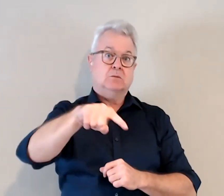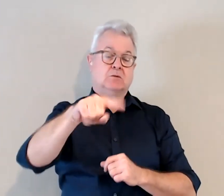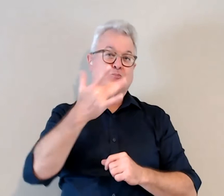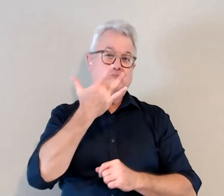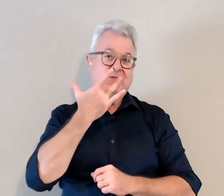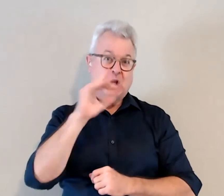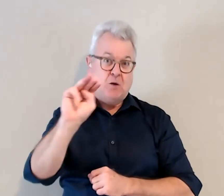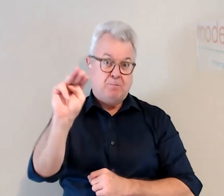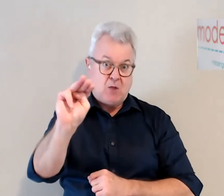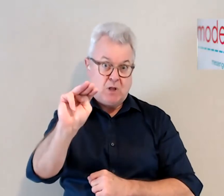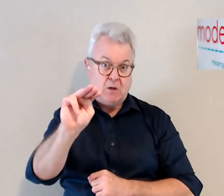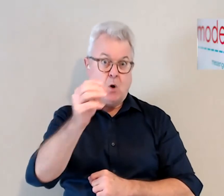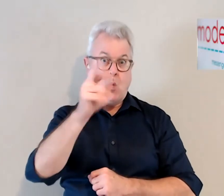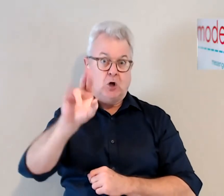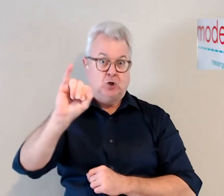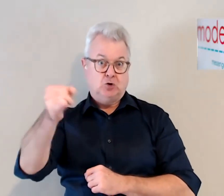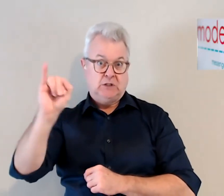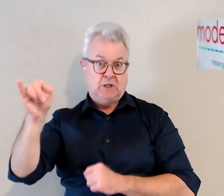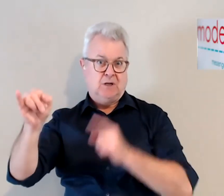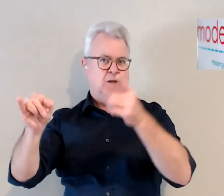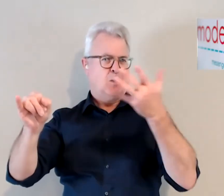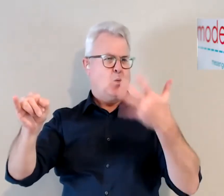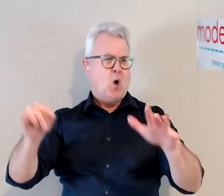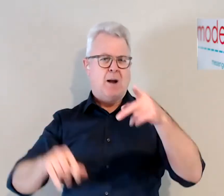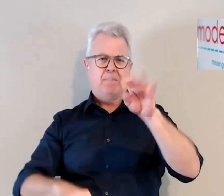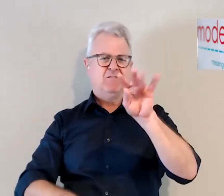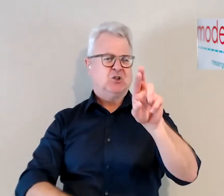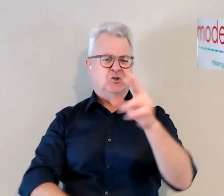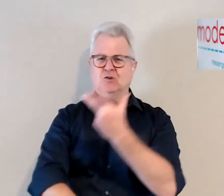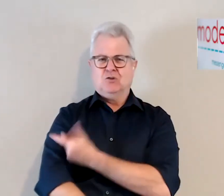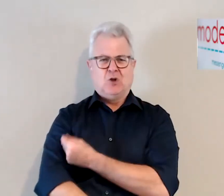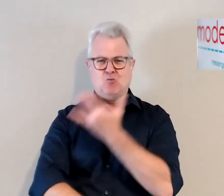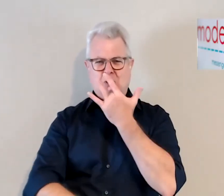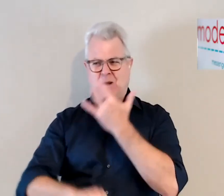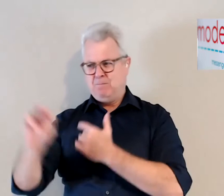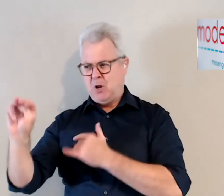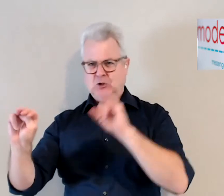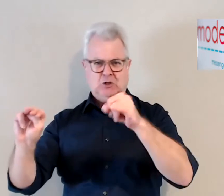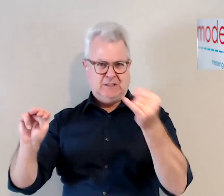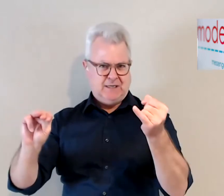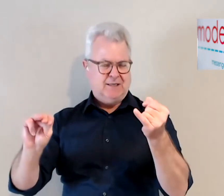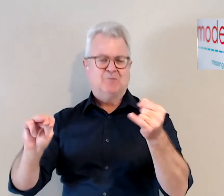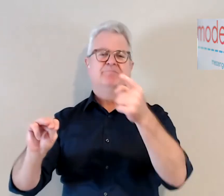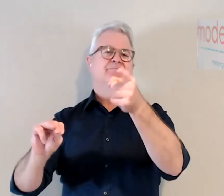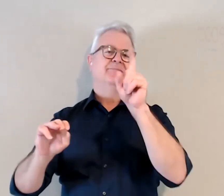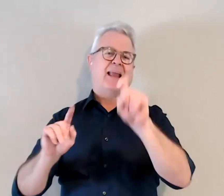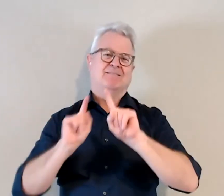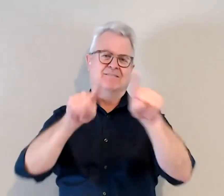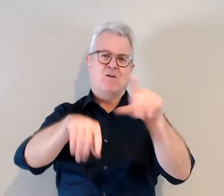only 1, which is the Pfizer. Now, if you prefer, the Moderna booster or the Johnson & Johnson